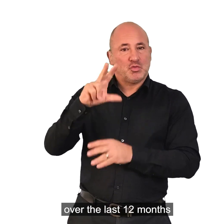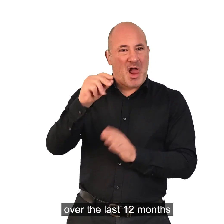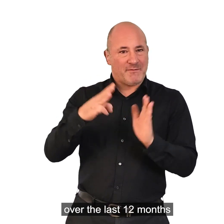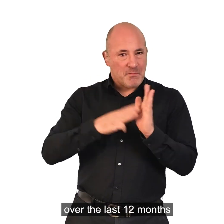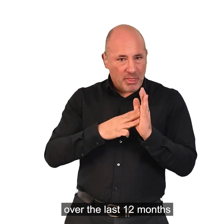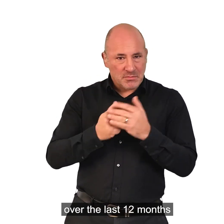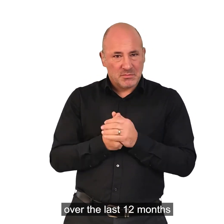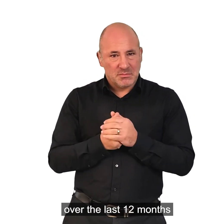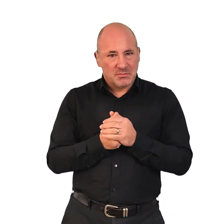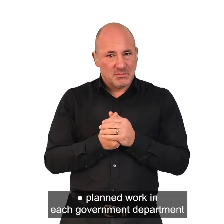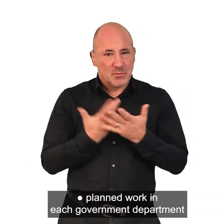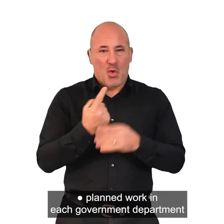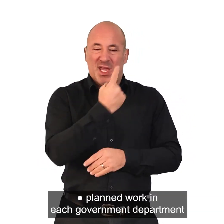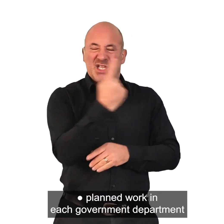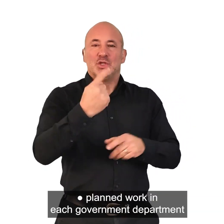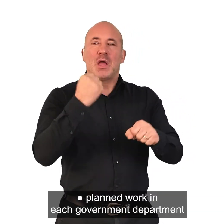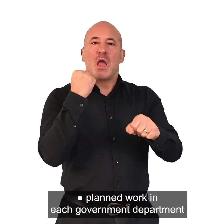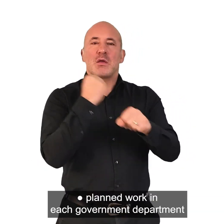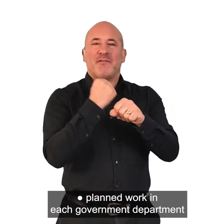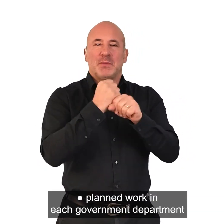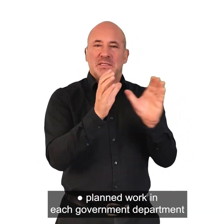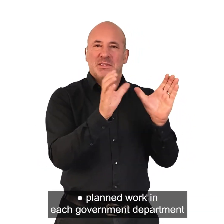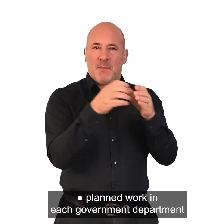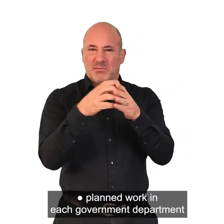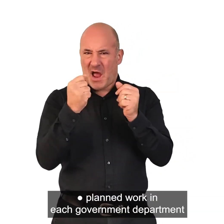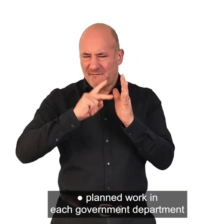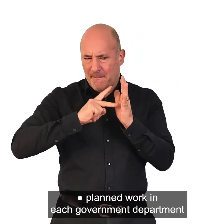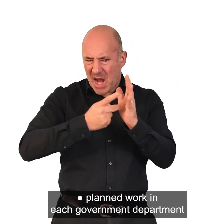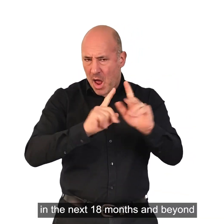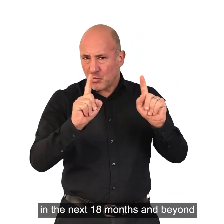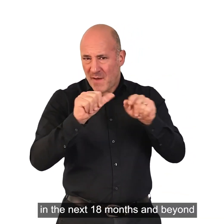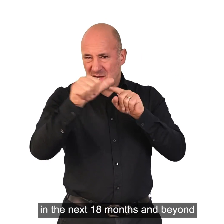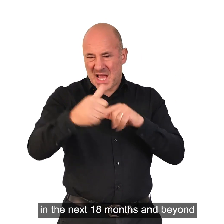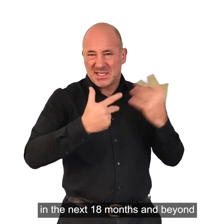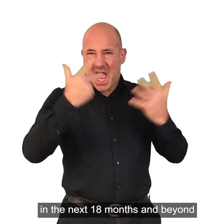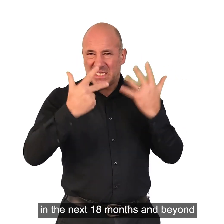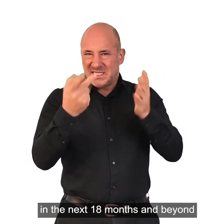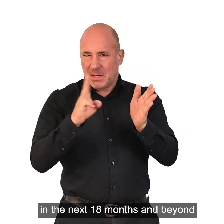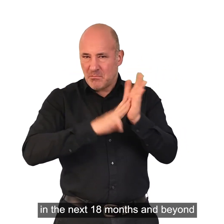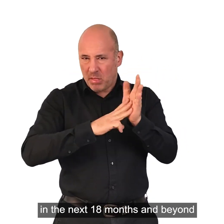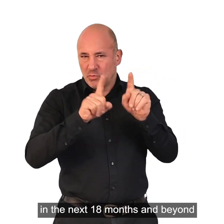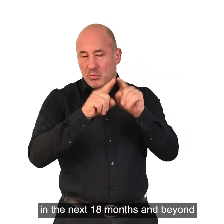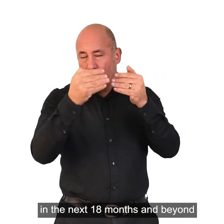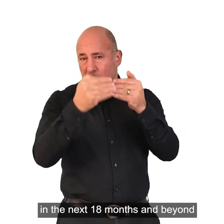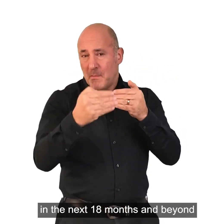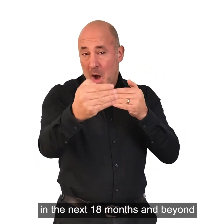over the last 12 months. Planned work in each government department in the next 18 months and beyond.